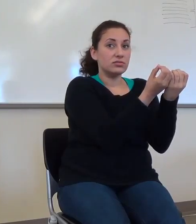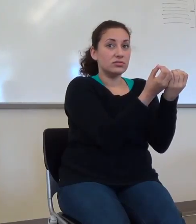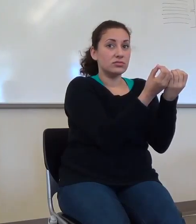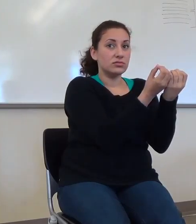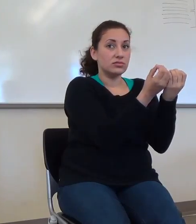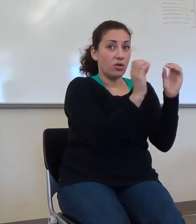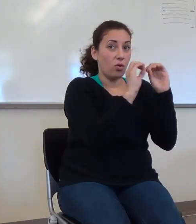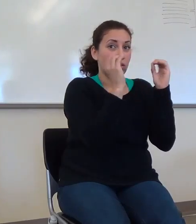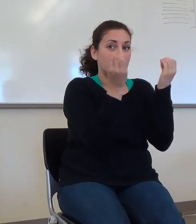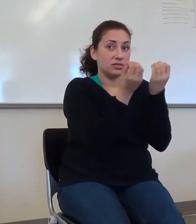a list?